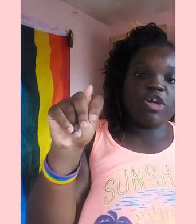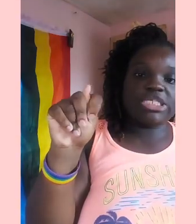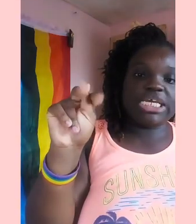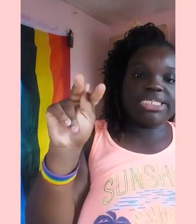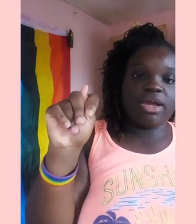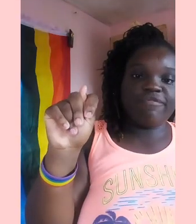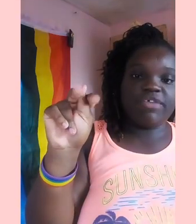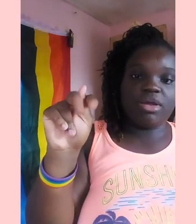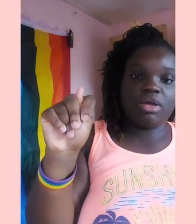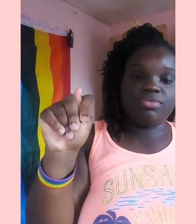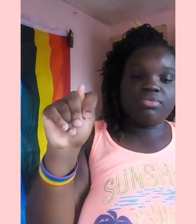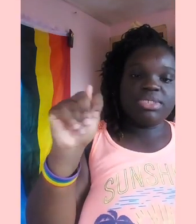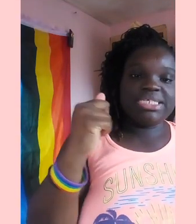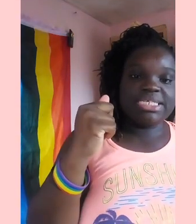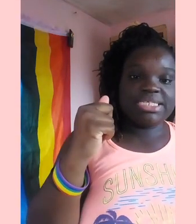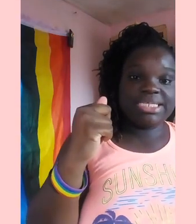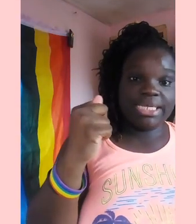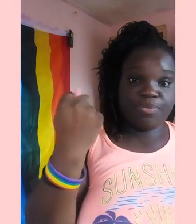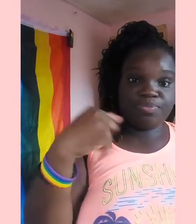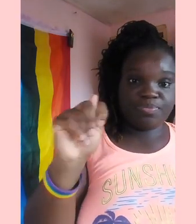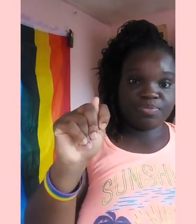first and your second finger. This is T.